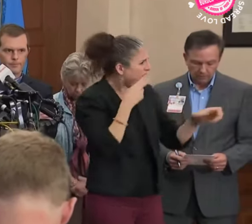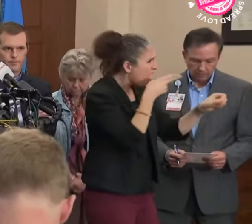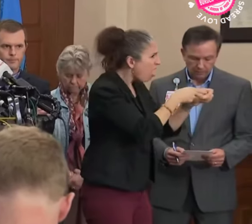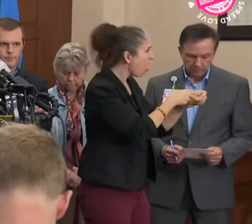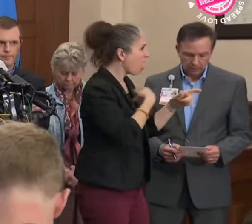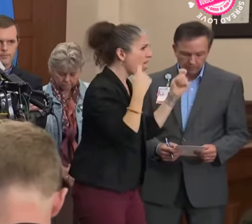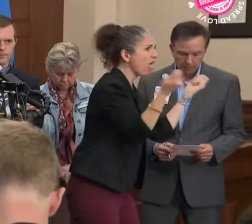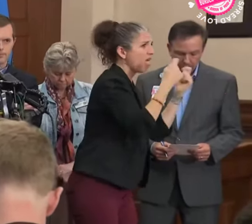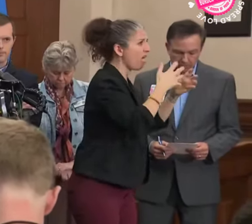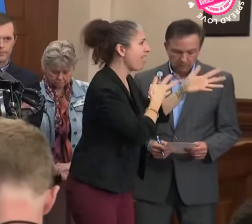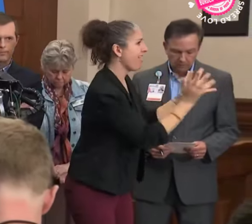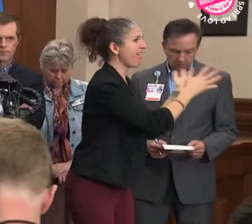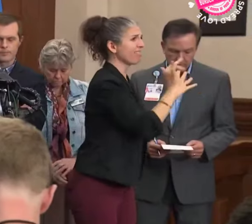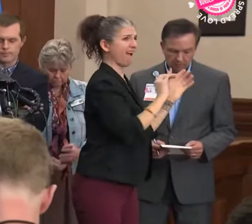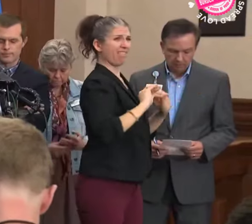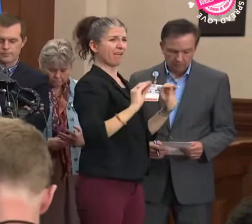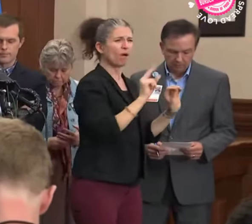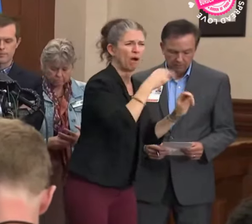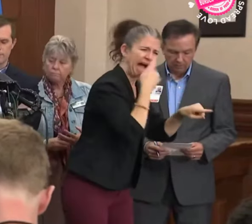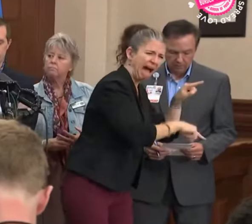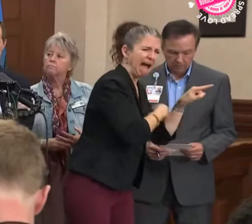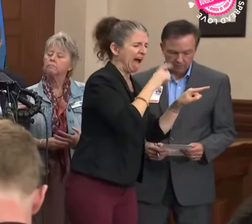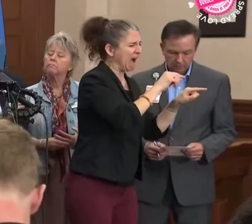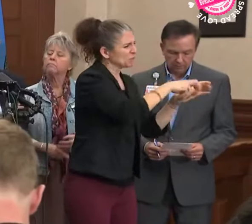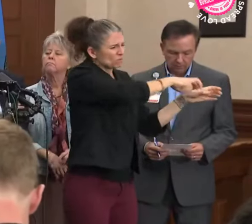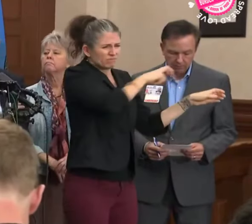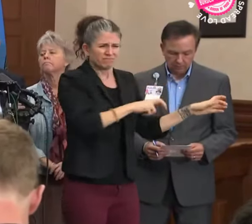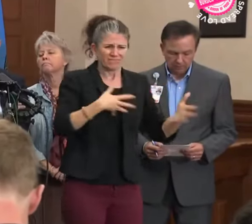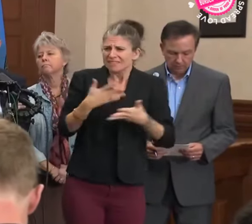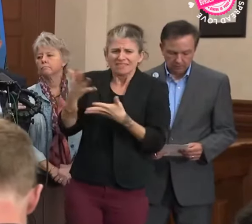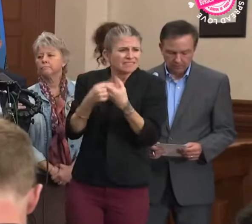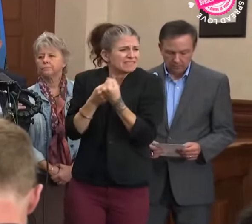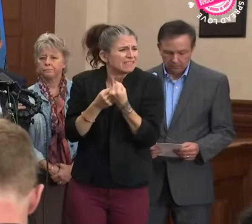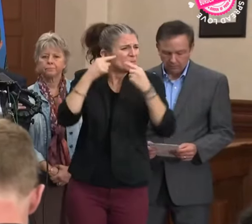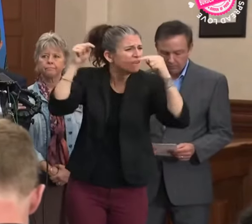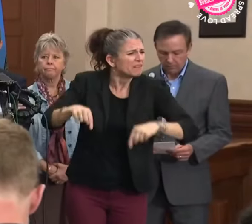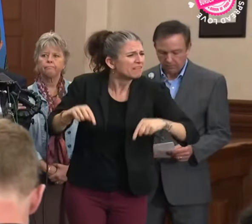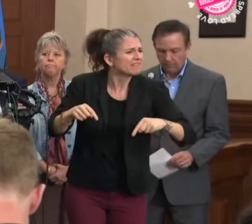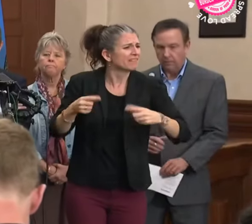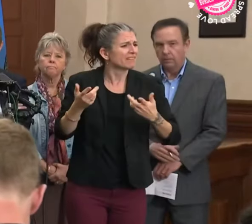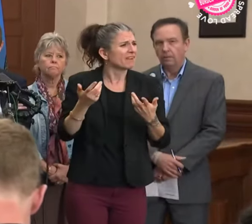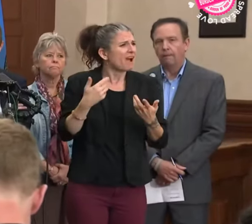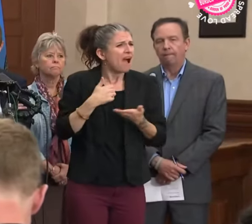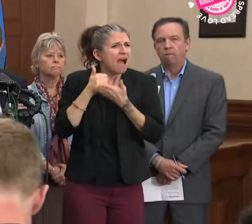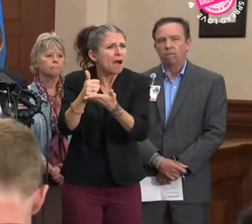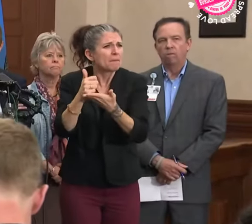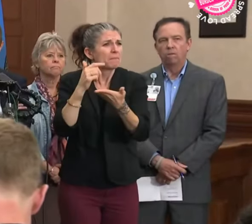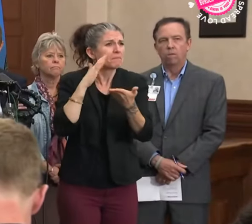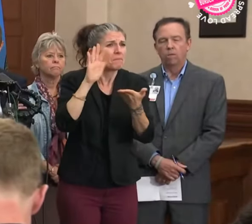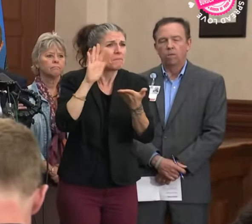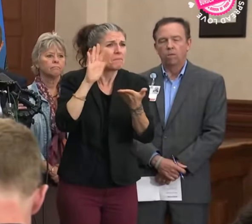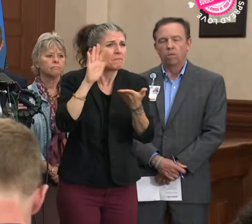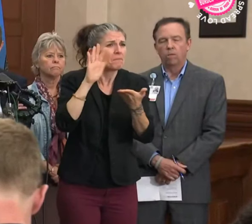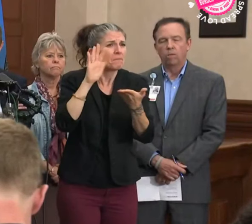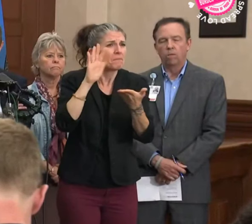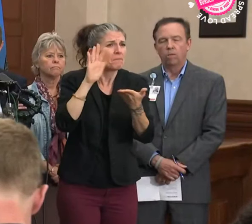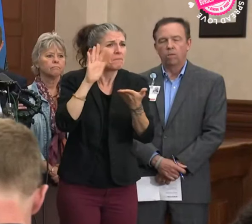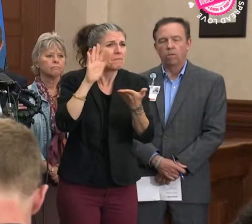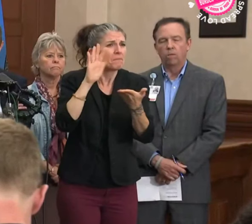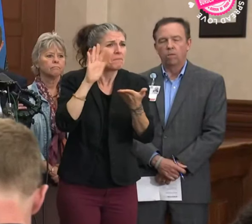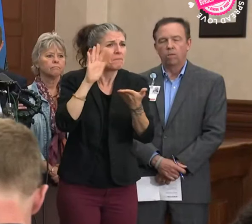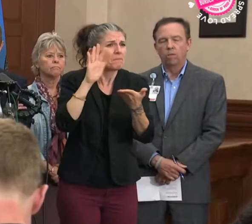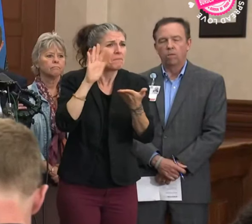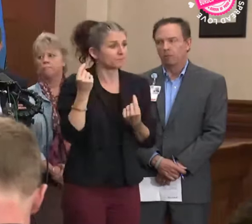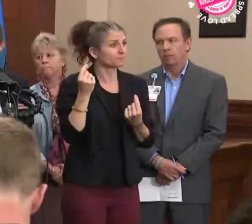could provide the city of Lewiston, Androscoggin County, and the state of Maine. I also, at